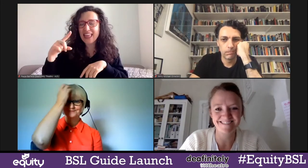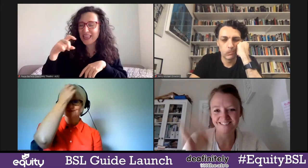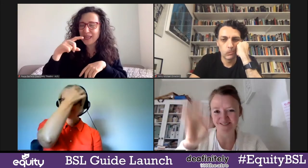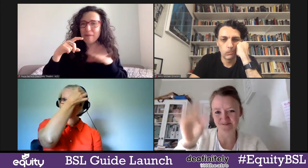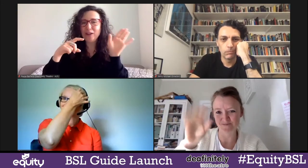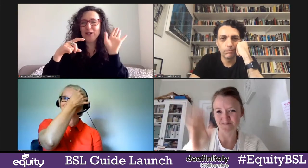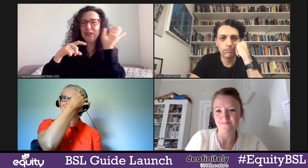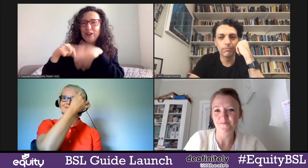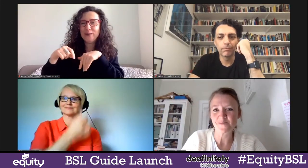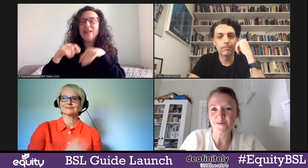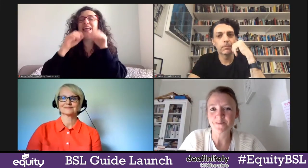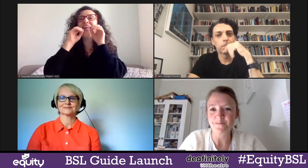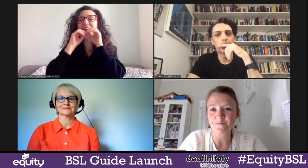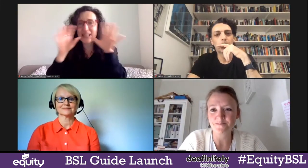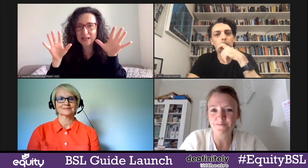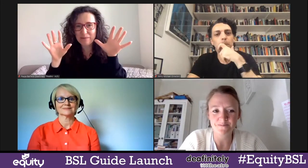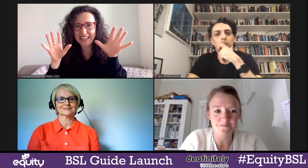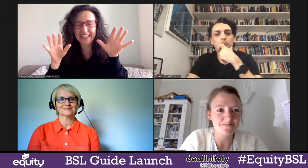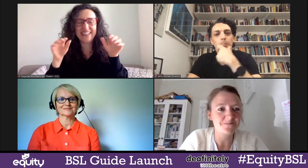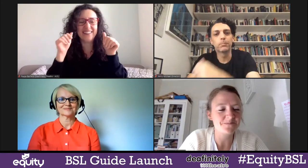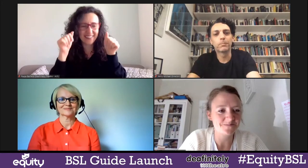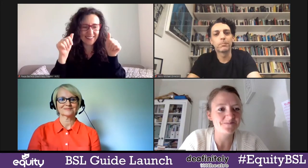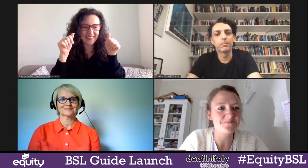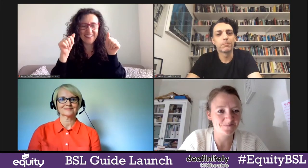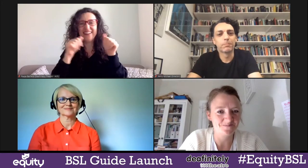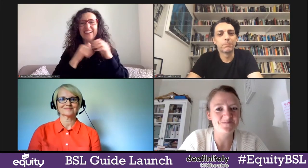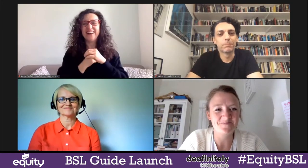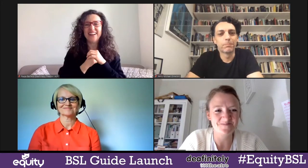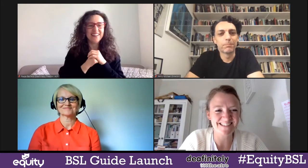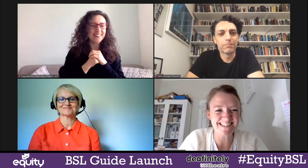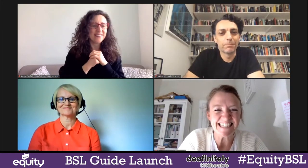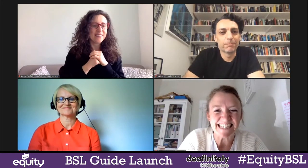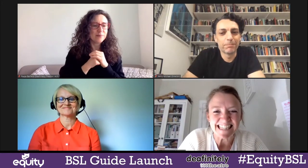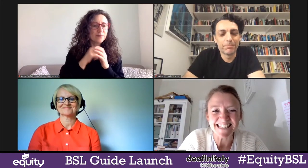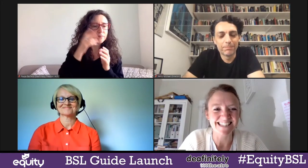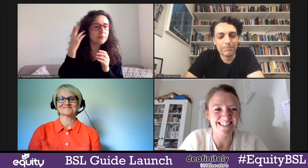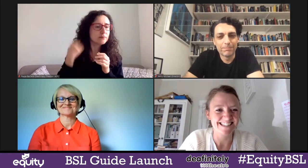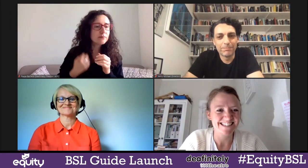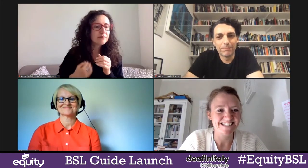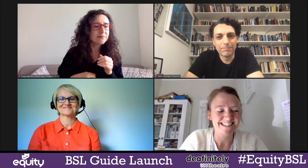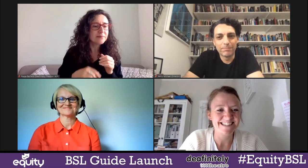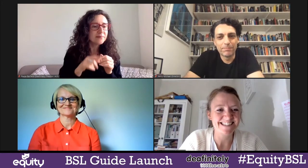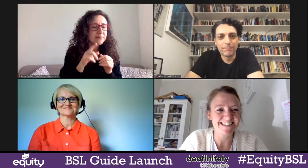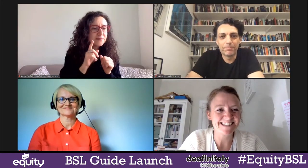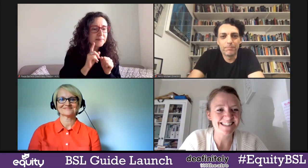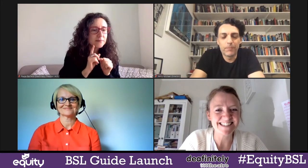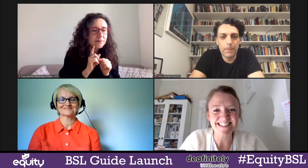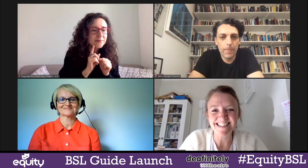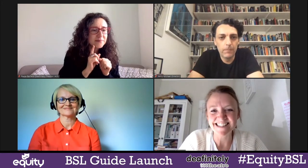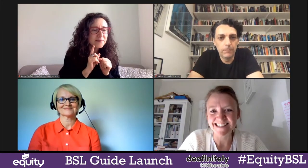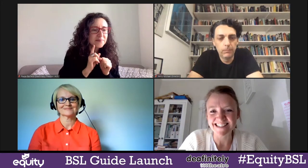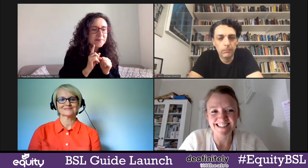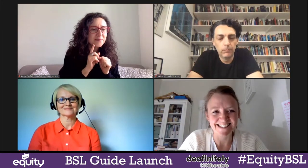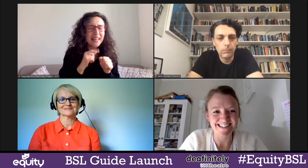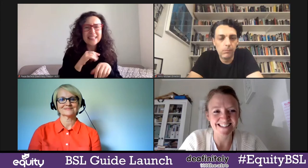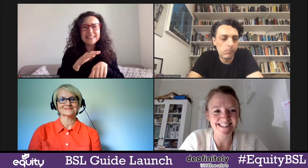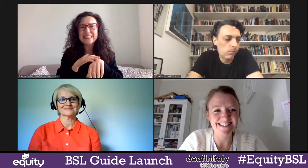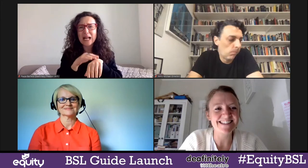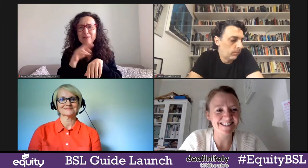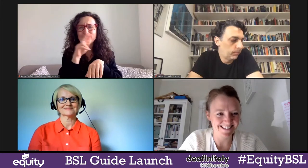up. I know another Amy, I'm using the wrong sign there, but anyway, just let me get the question and let me just read it quickly. I